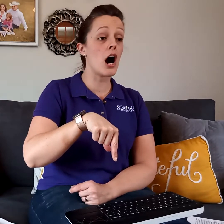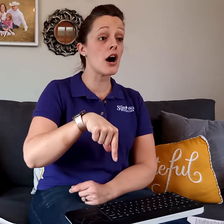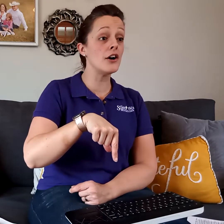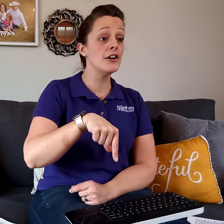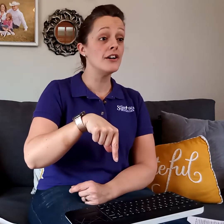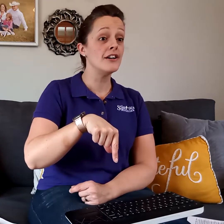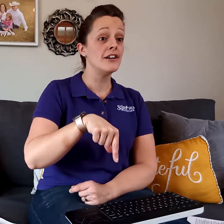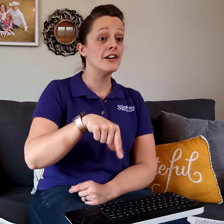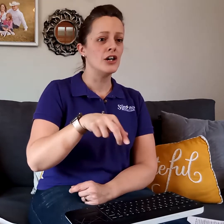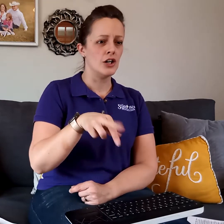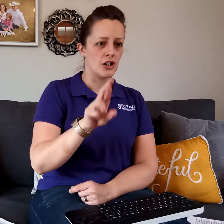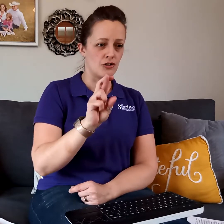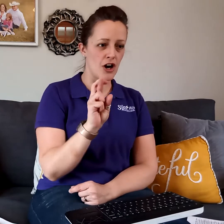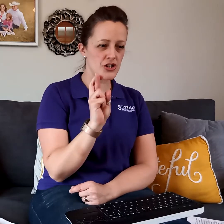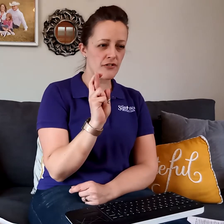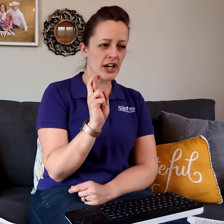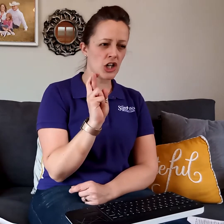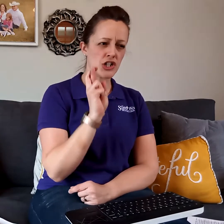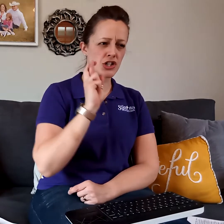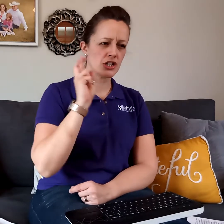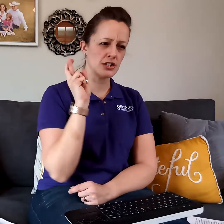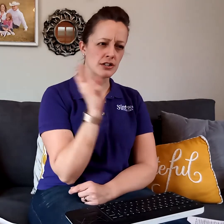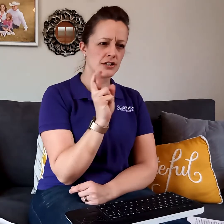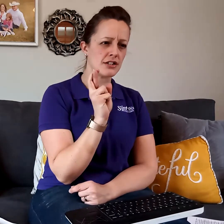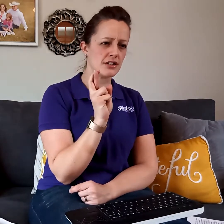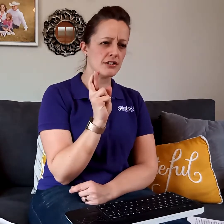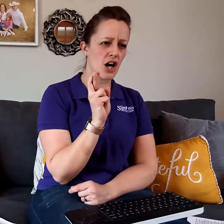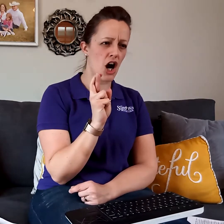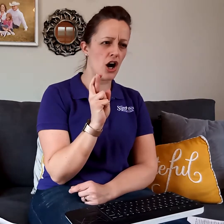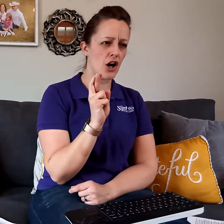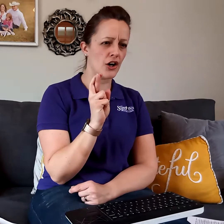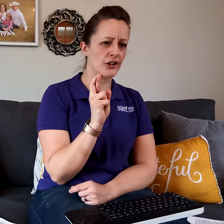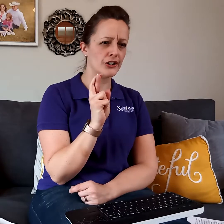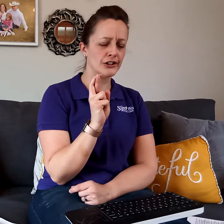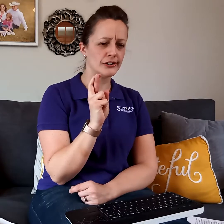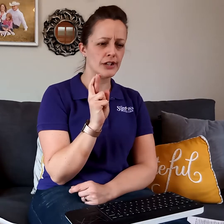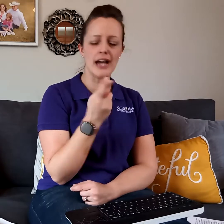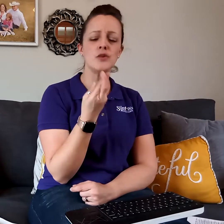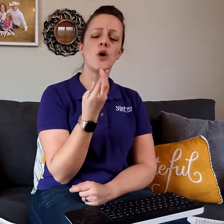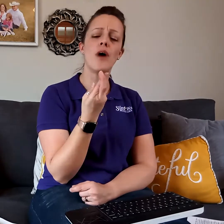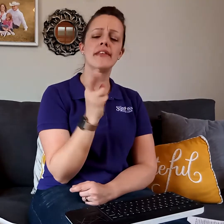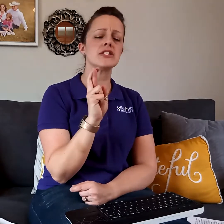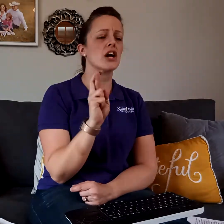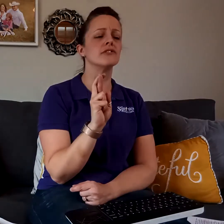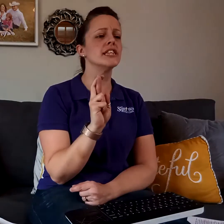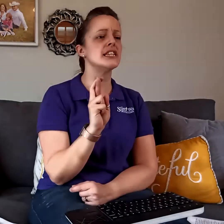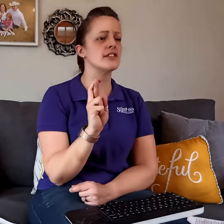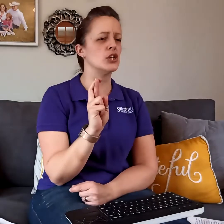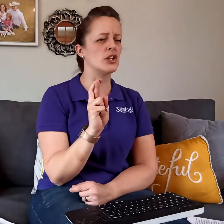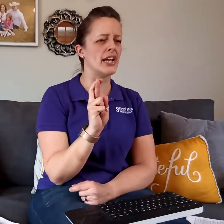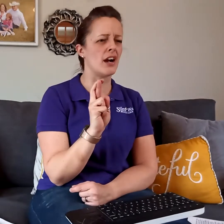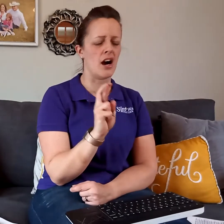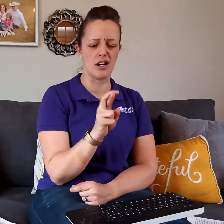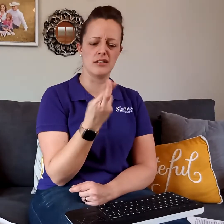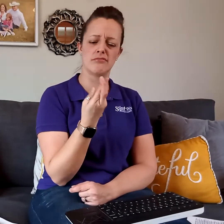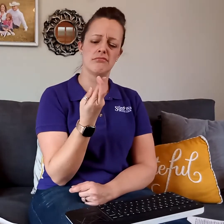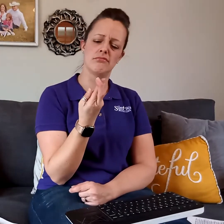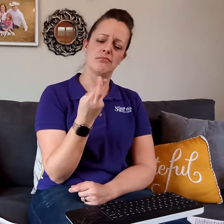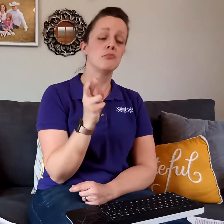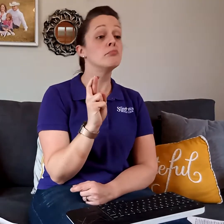R. Cross your fingers. R. I don't know why that's R. It really doesn't look like R. But oh